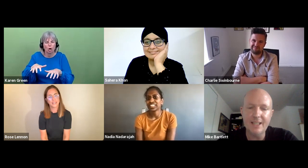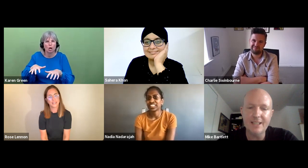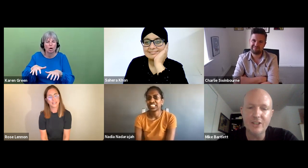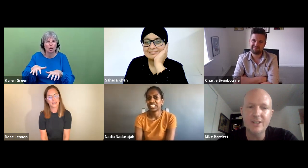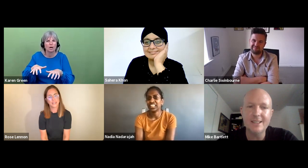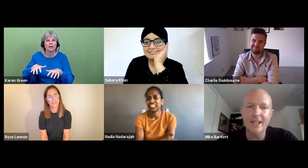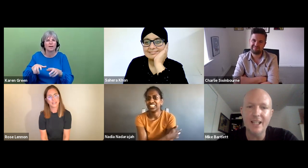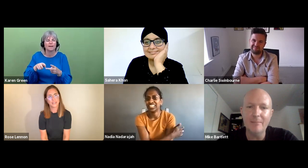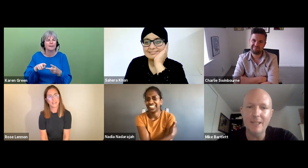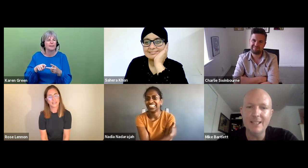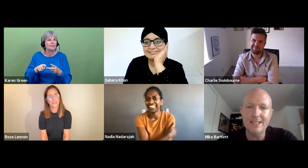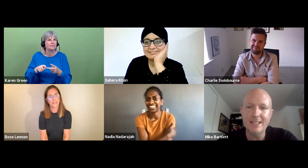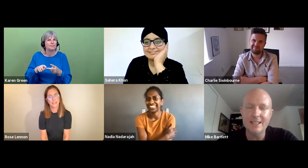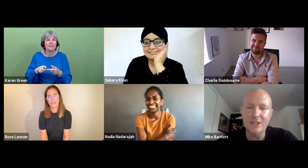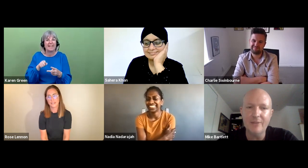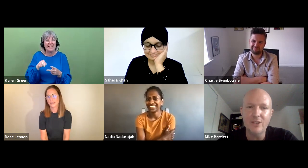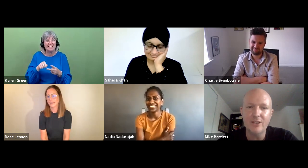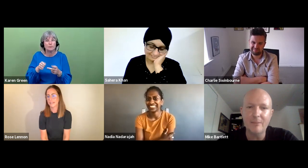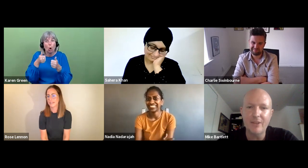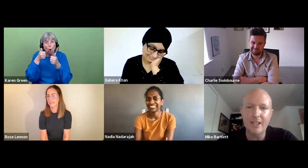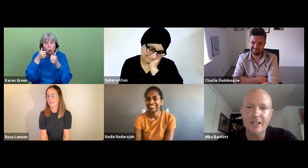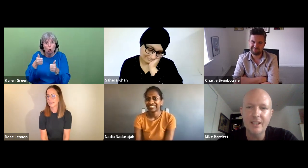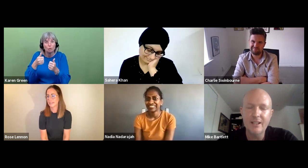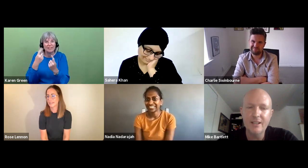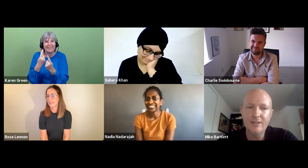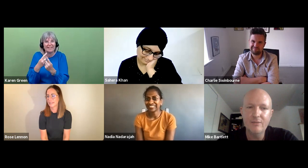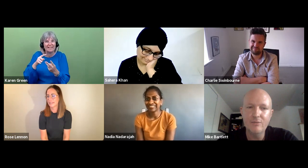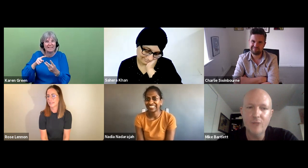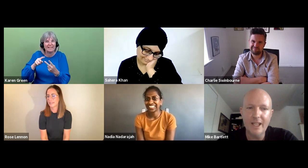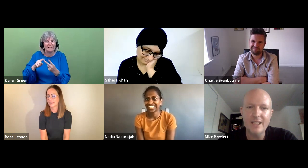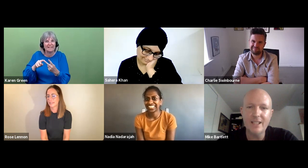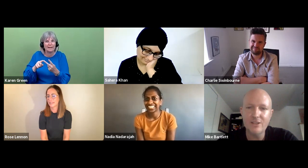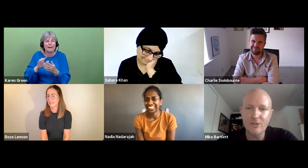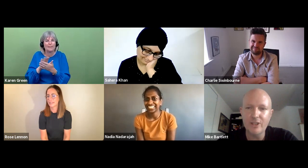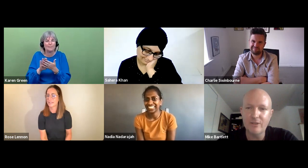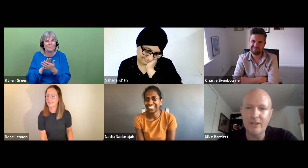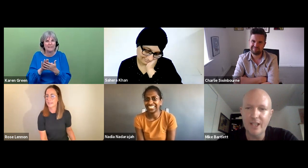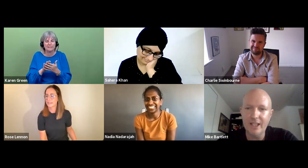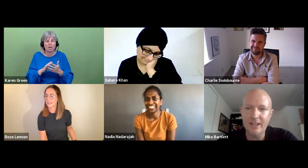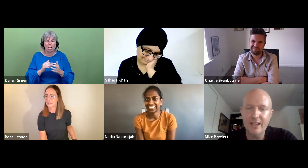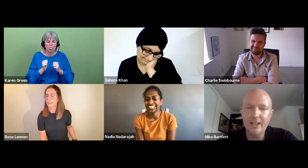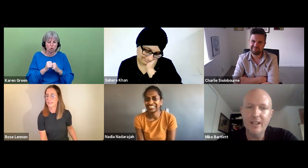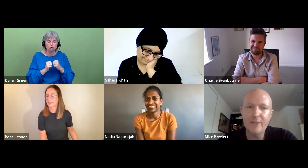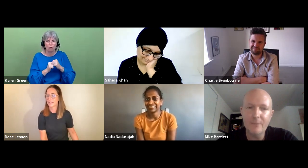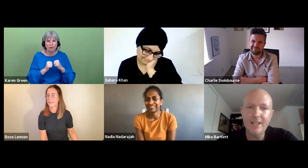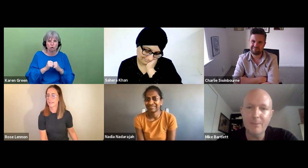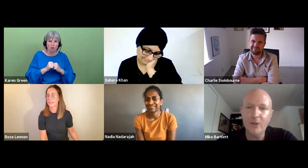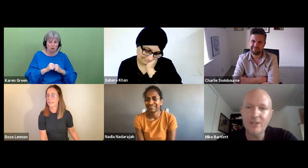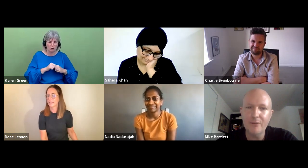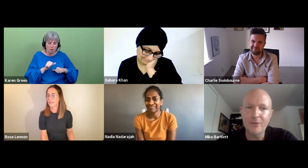a good sign. It means that you haven't got something right in the structure underneath. Like for me, the block is often